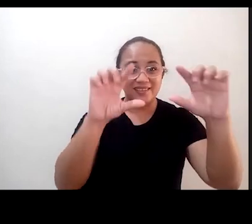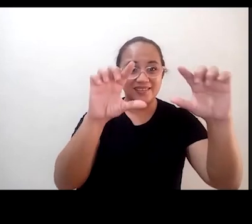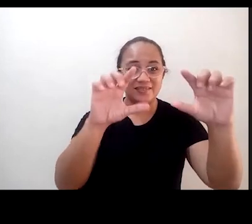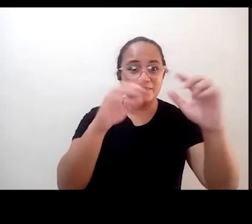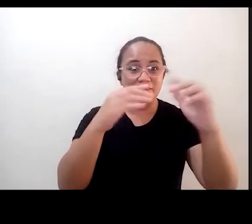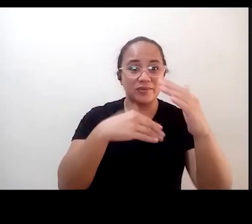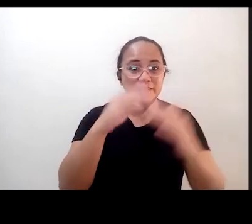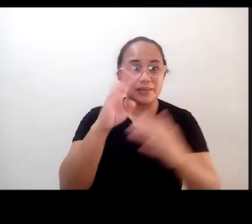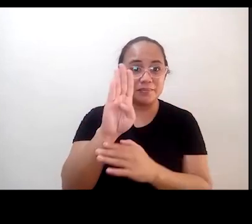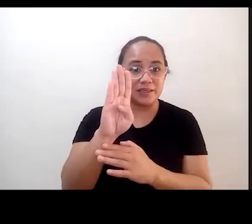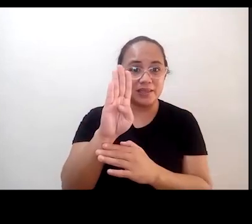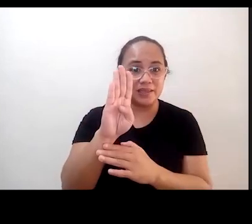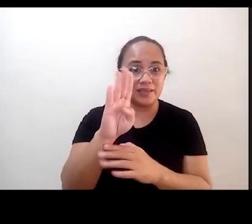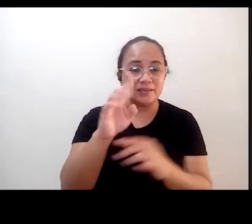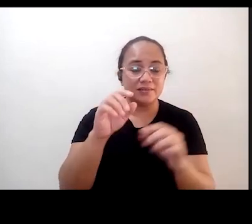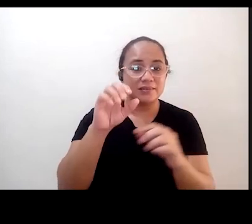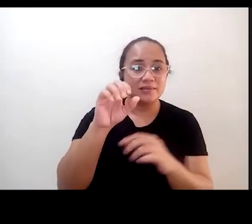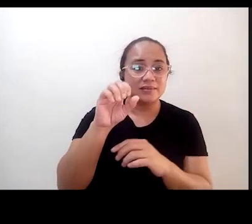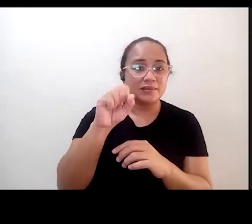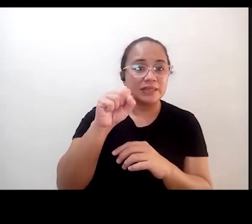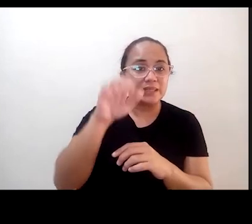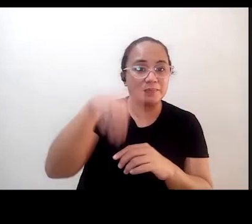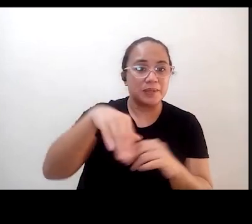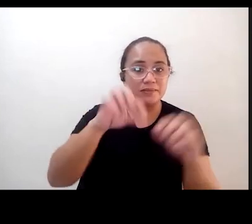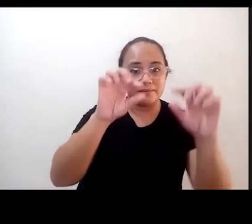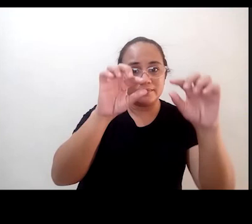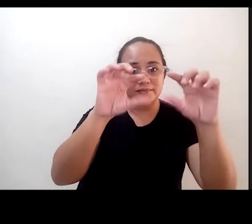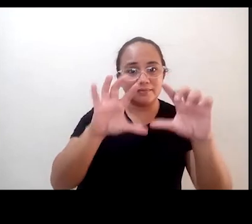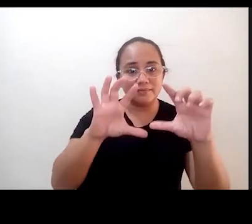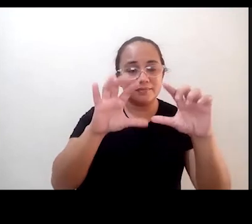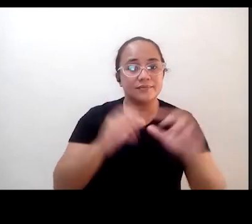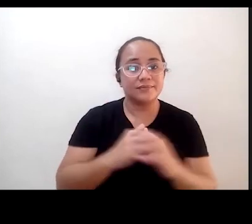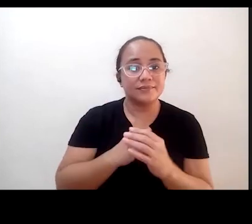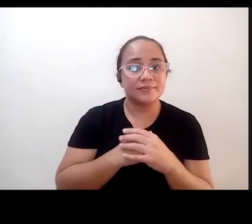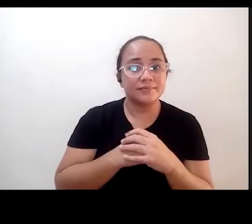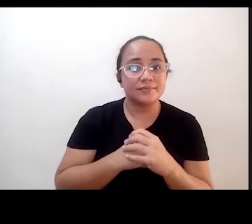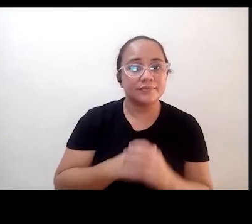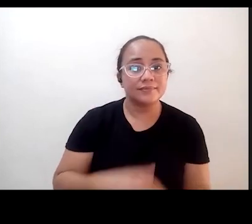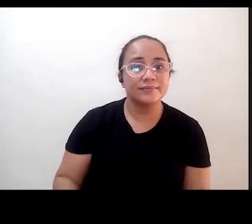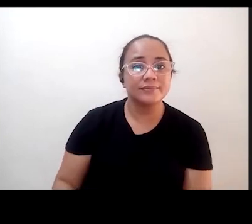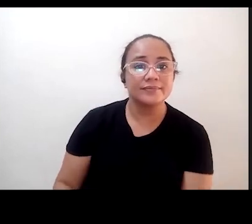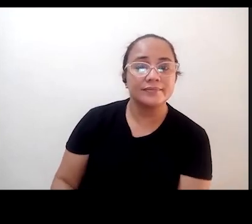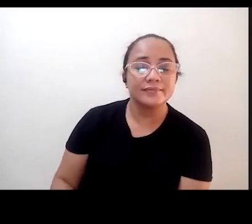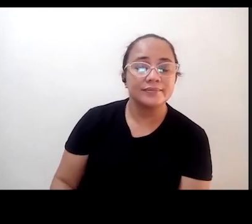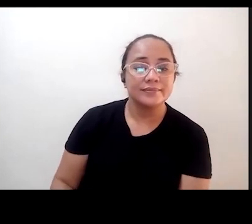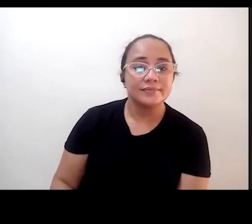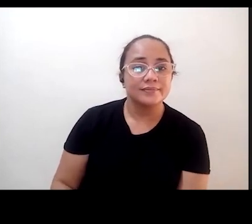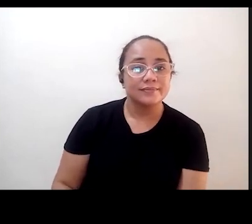line space.